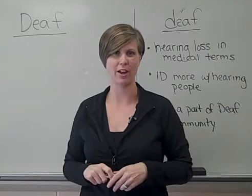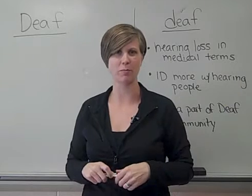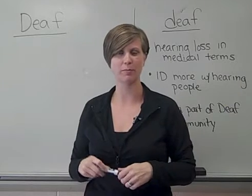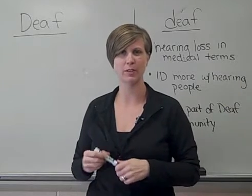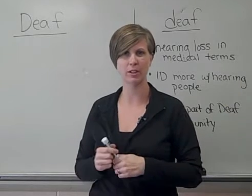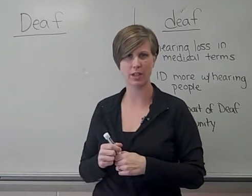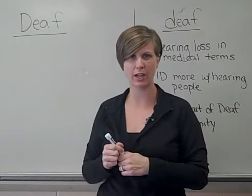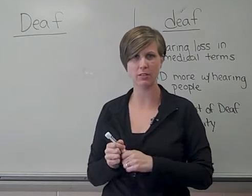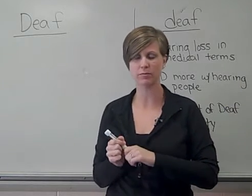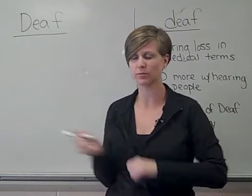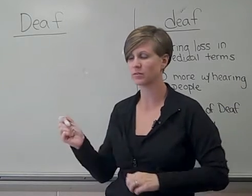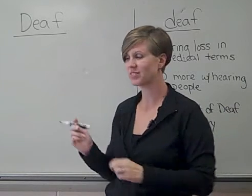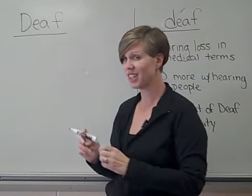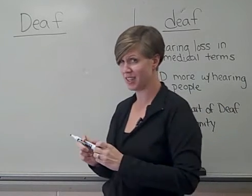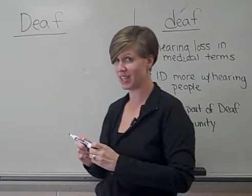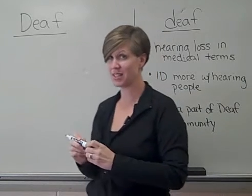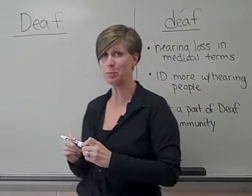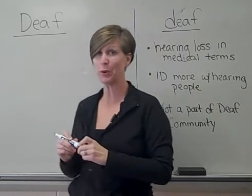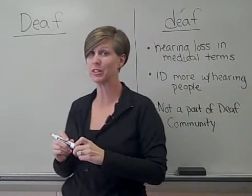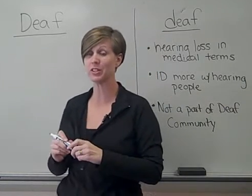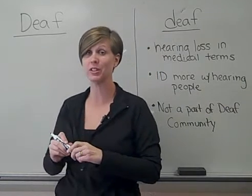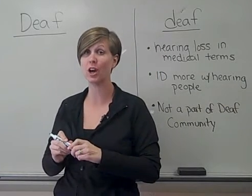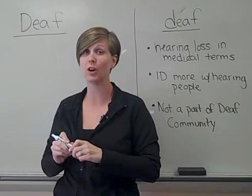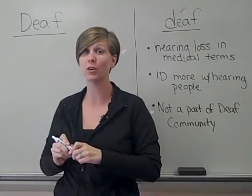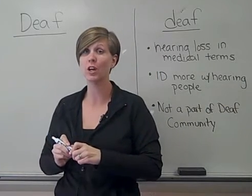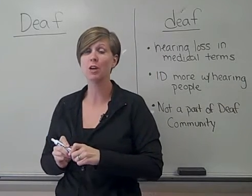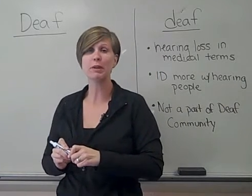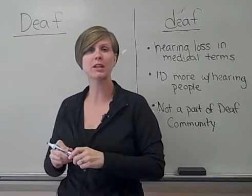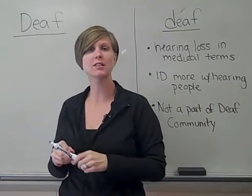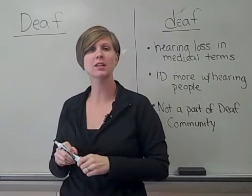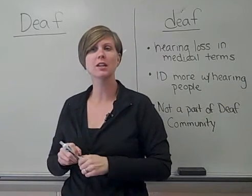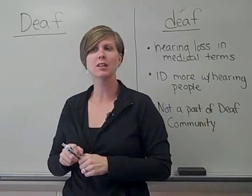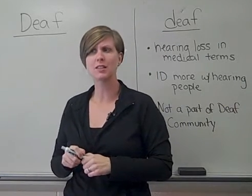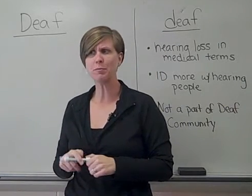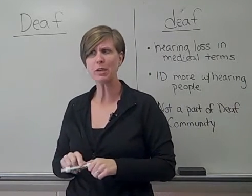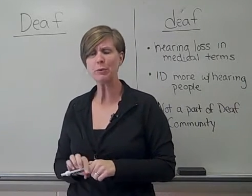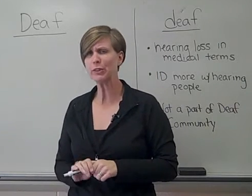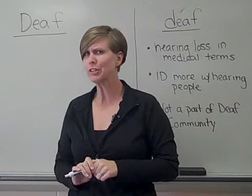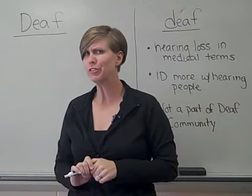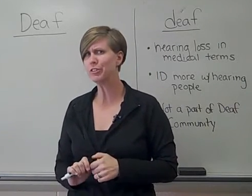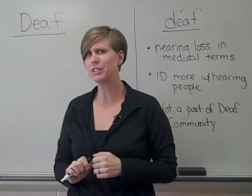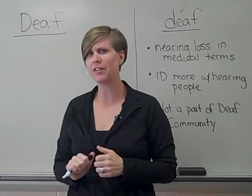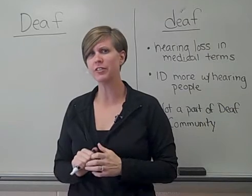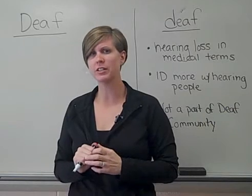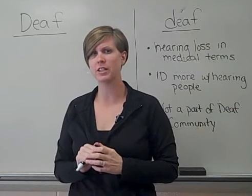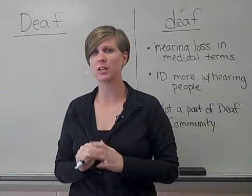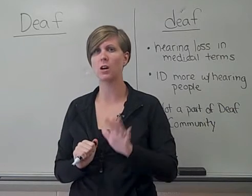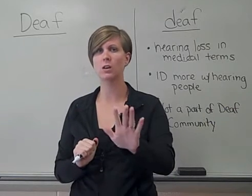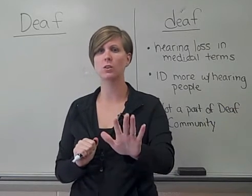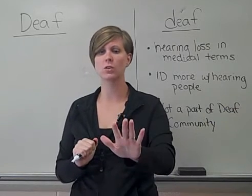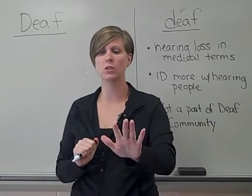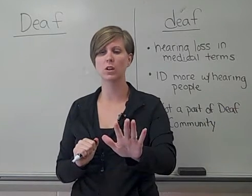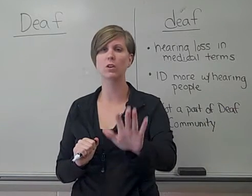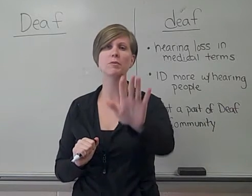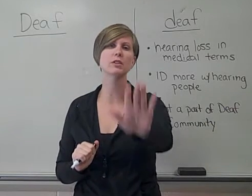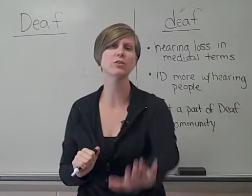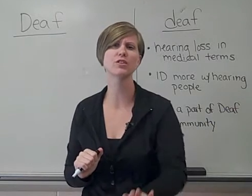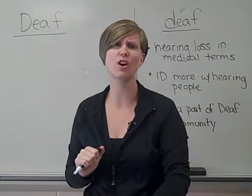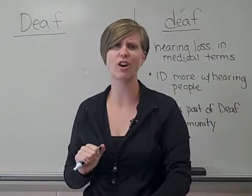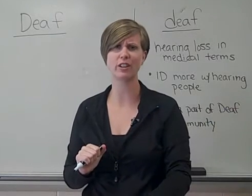them, okay? And that's important to know, because some people could view deafness as, oh, I'm so